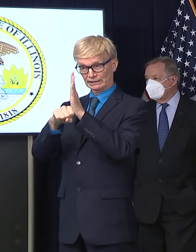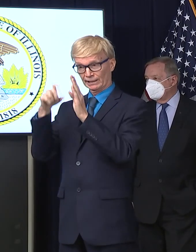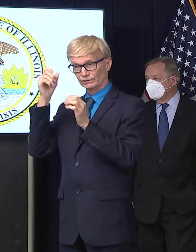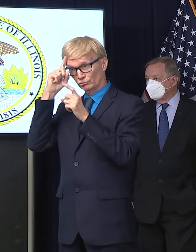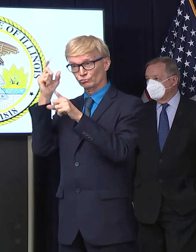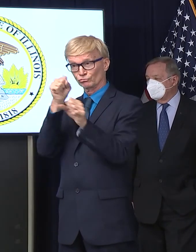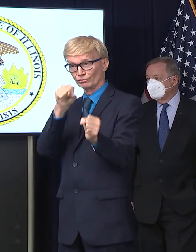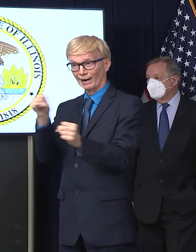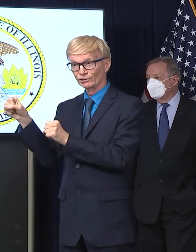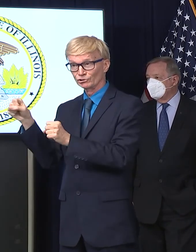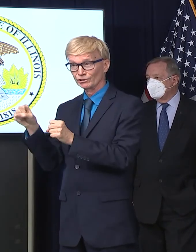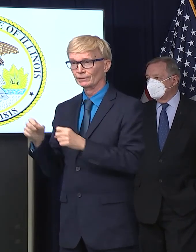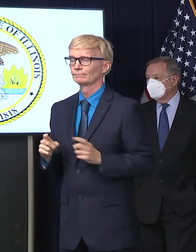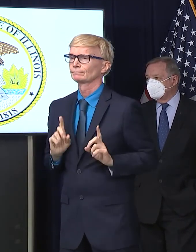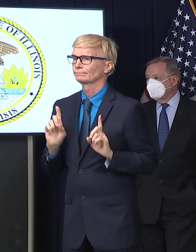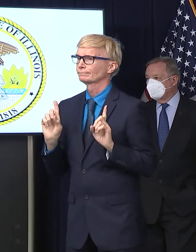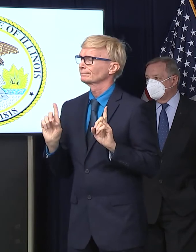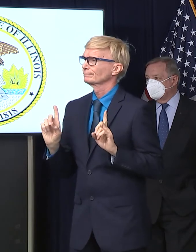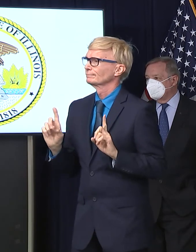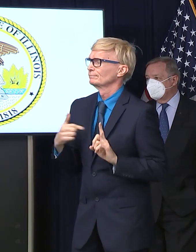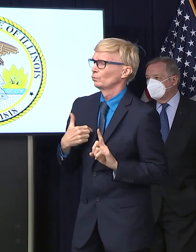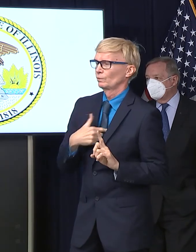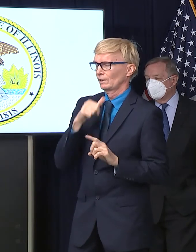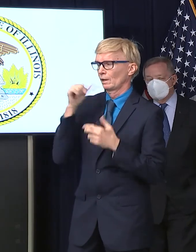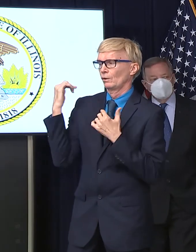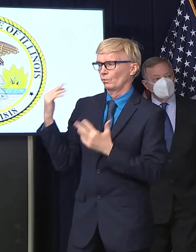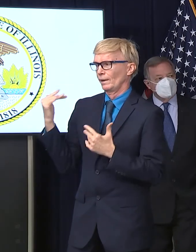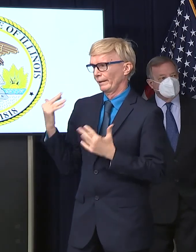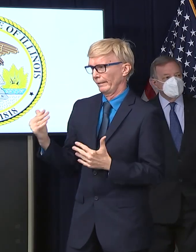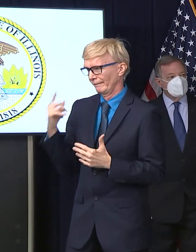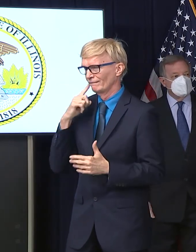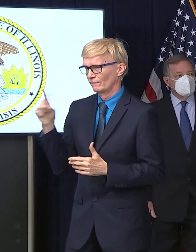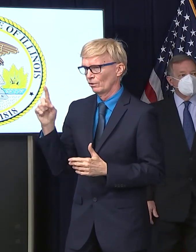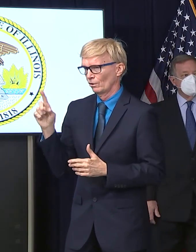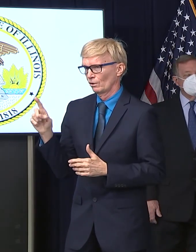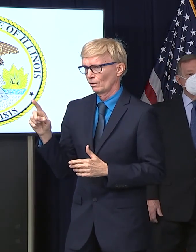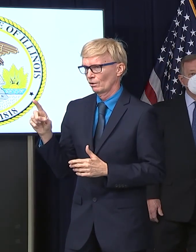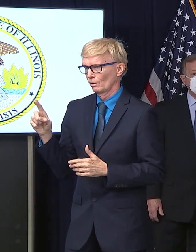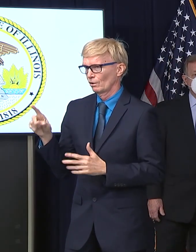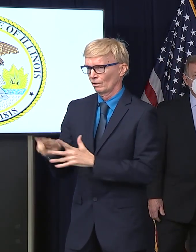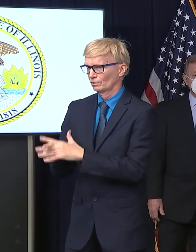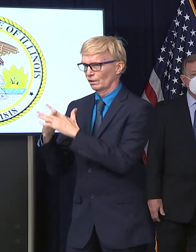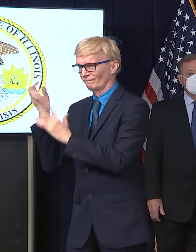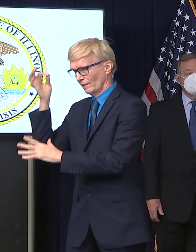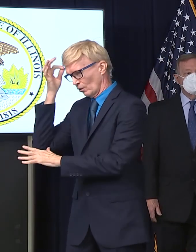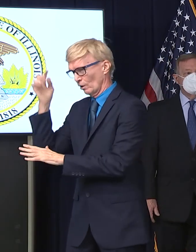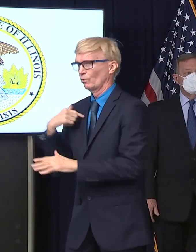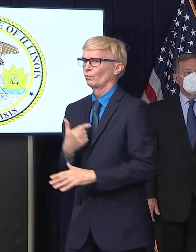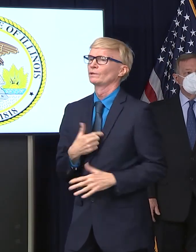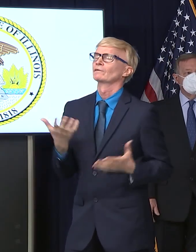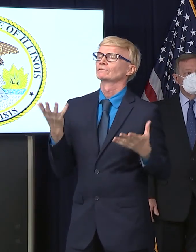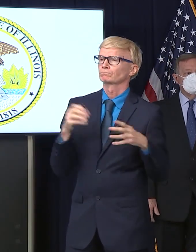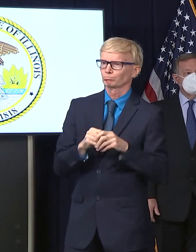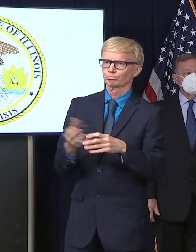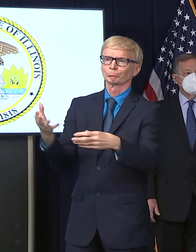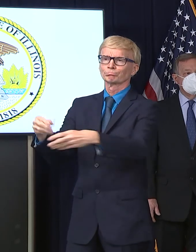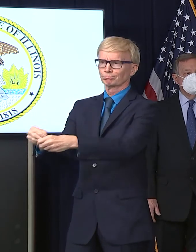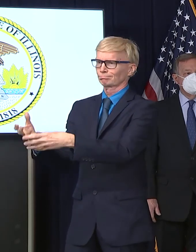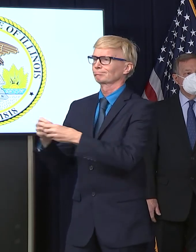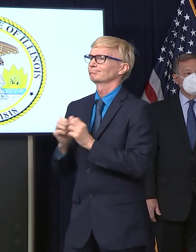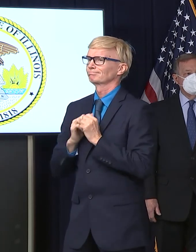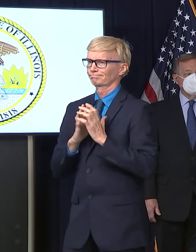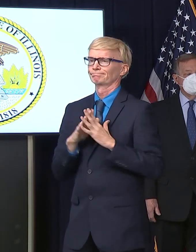rollout? Well, we haven't waited for the federal government. We've rolled out our strategy. We've been engaged in it for some time now. So has the city, so has the